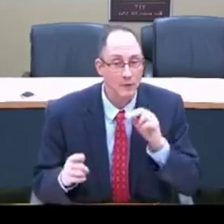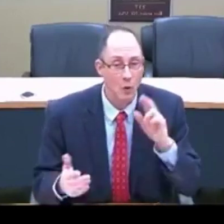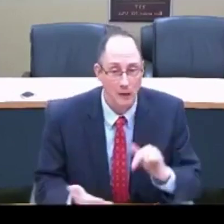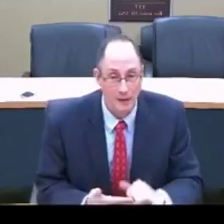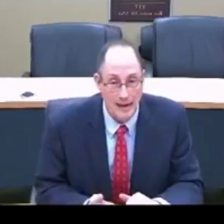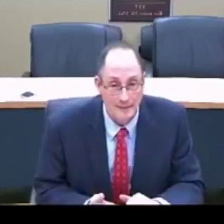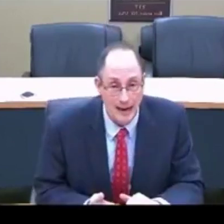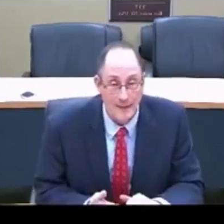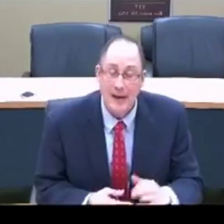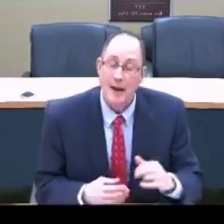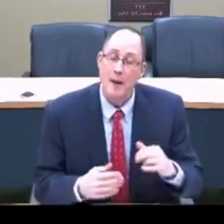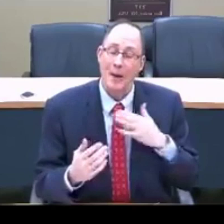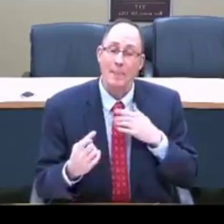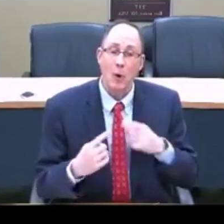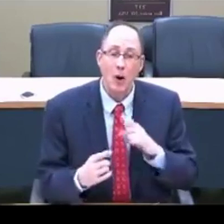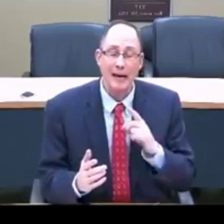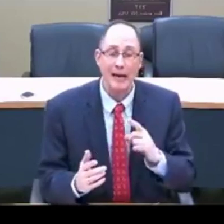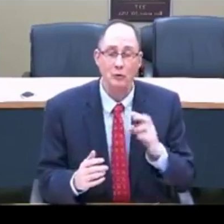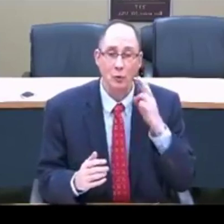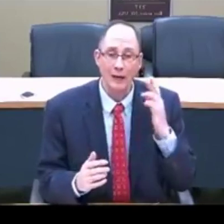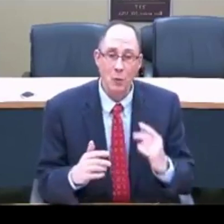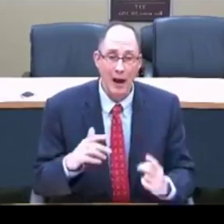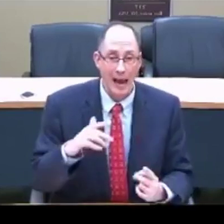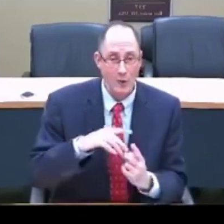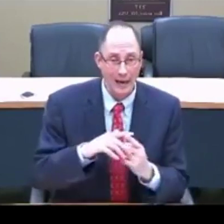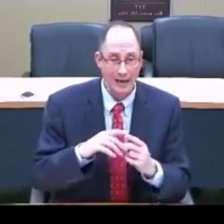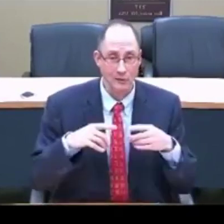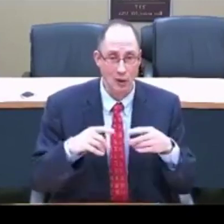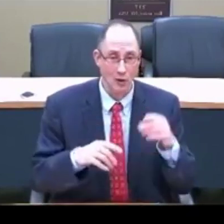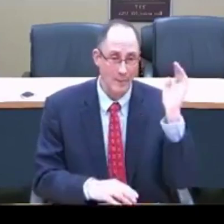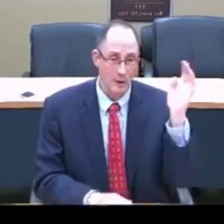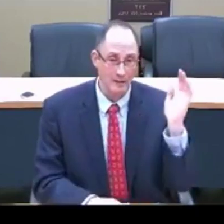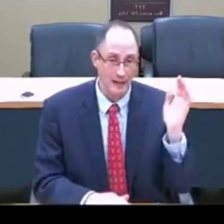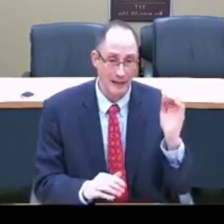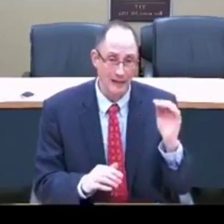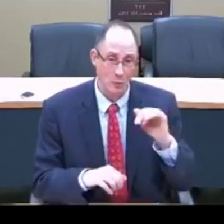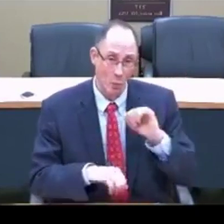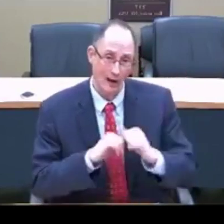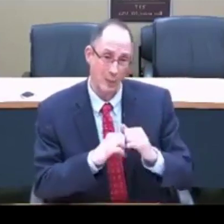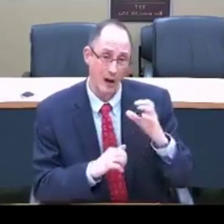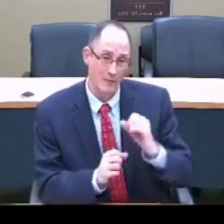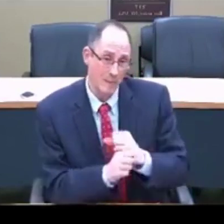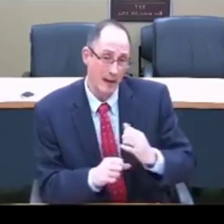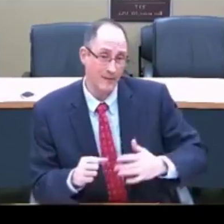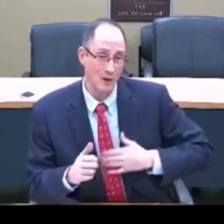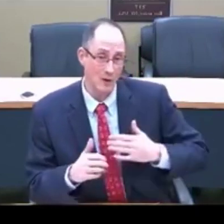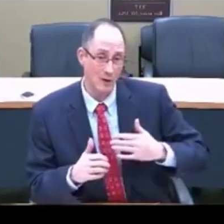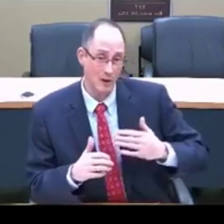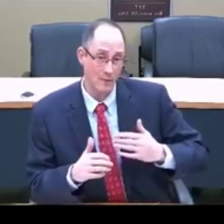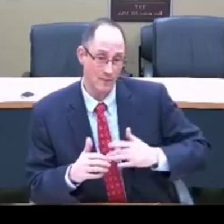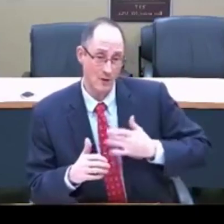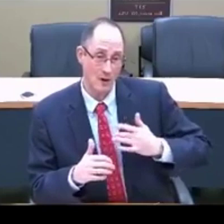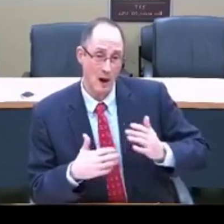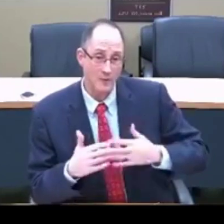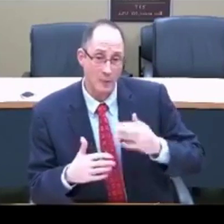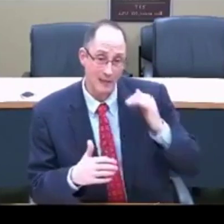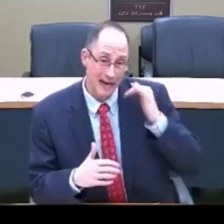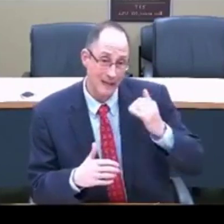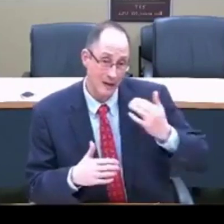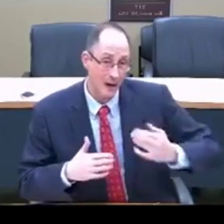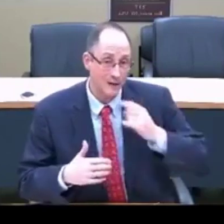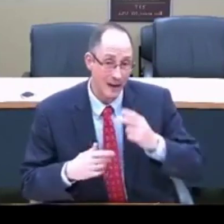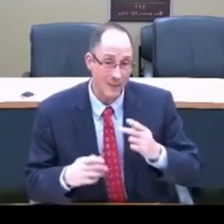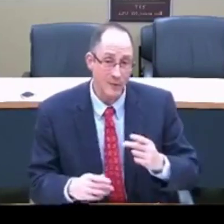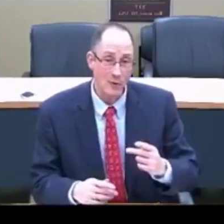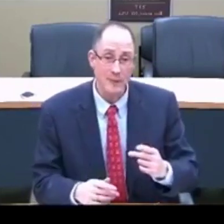And people don't realize that. My point is the reason why I raised it during my presentation working with something that makes you feel comfortable with the idea